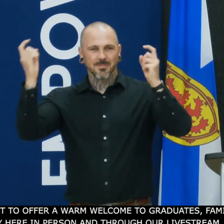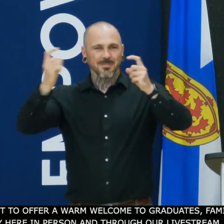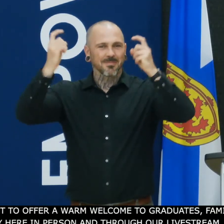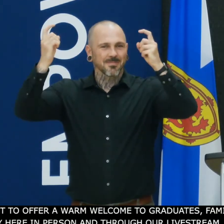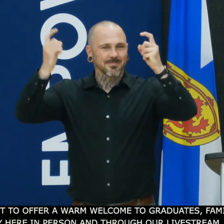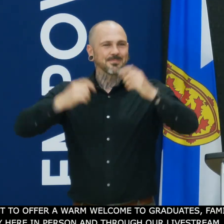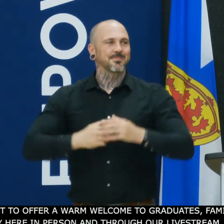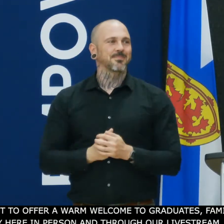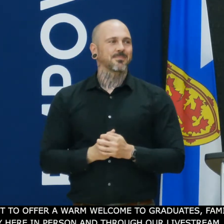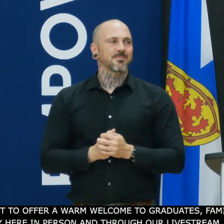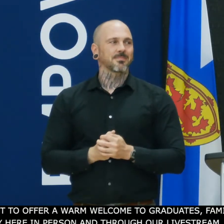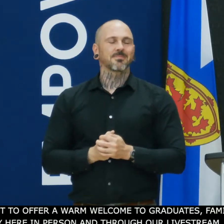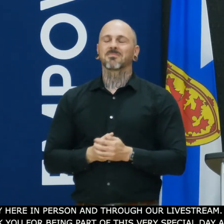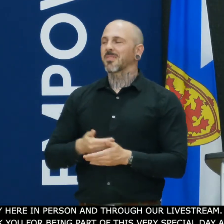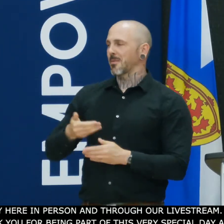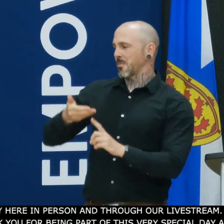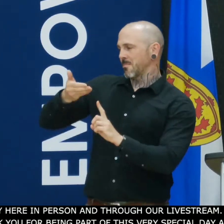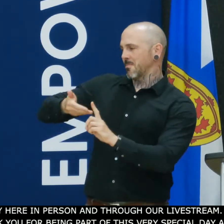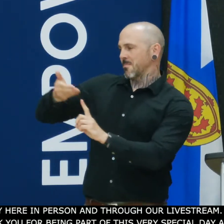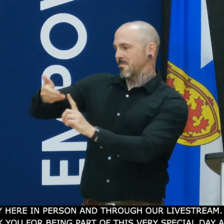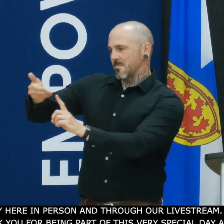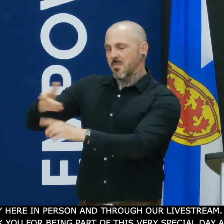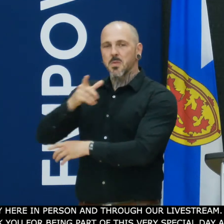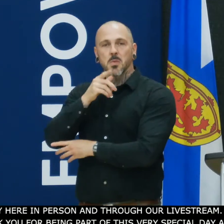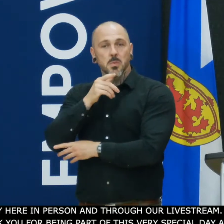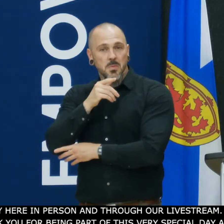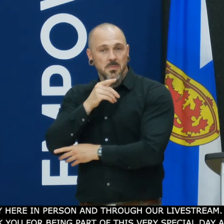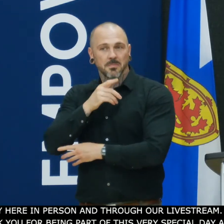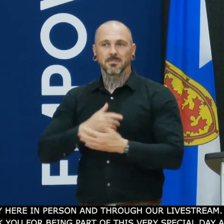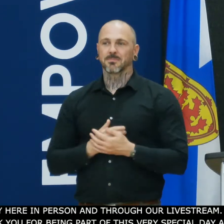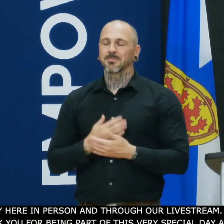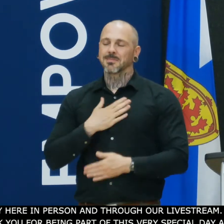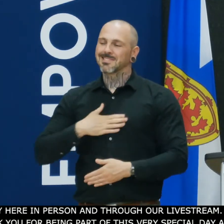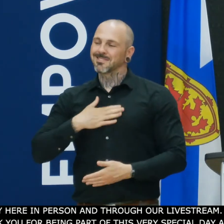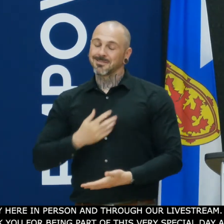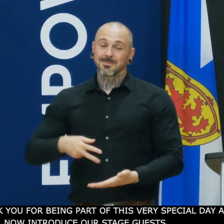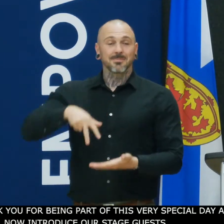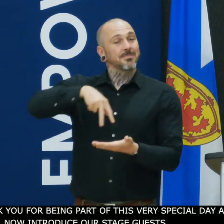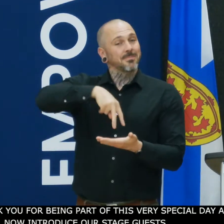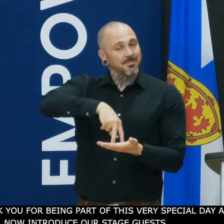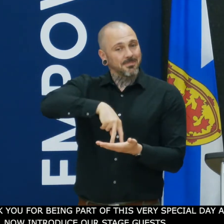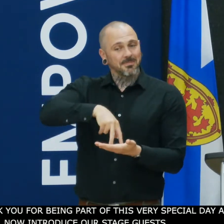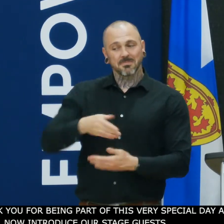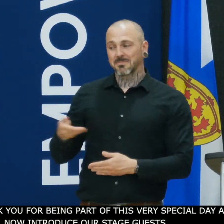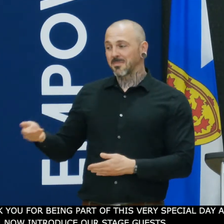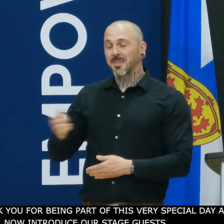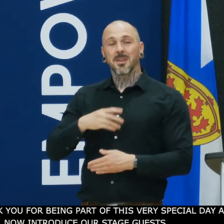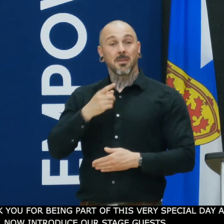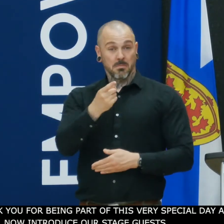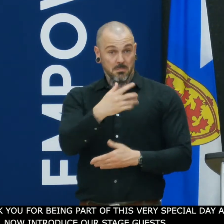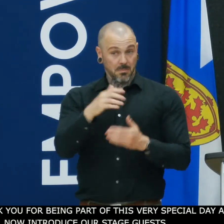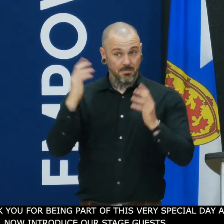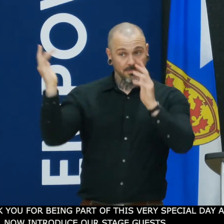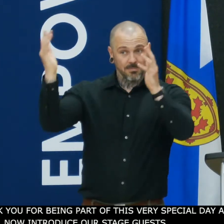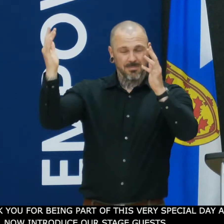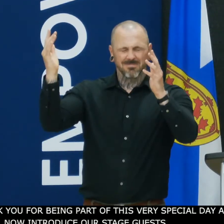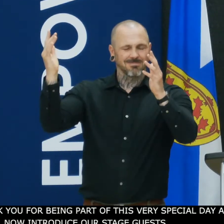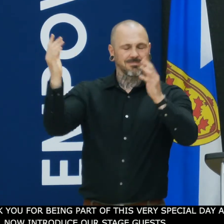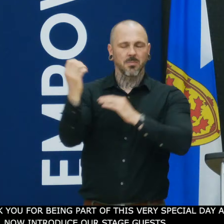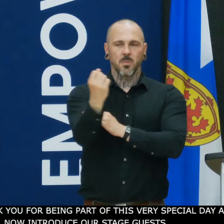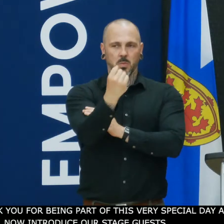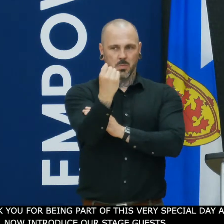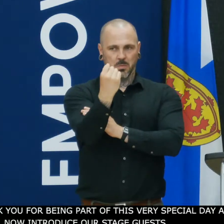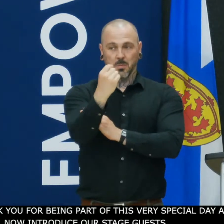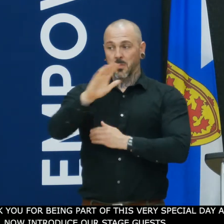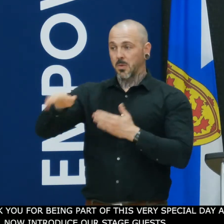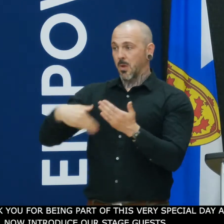I will now introduce our stage guests. I ask that each person rise as their name is called, and please hold your applause until all stage guests